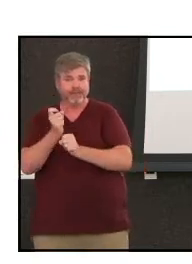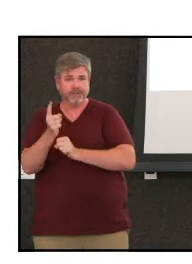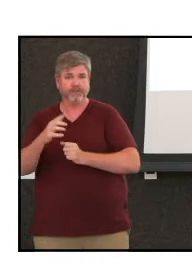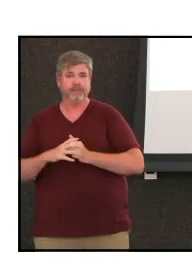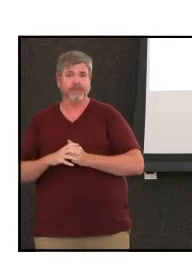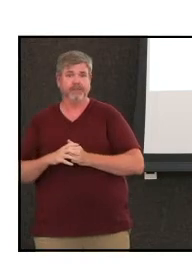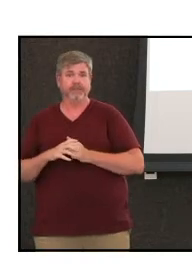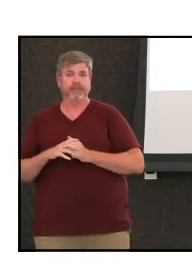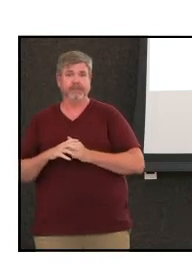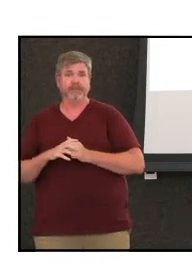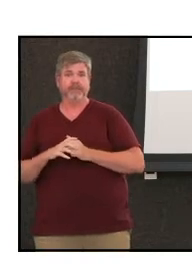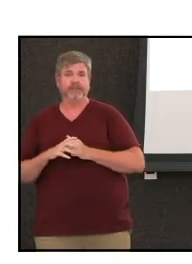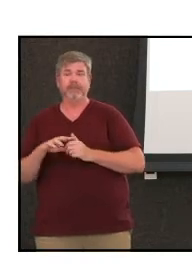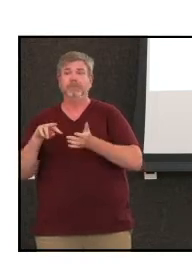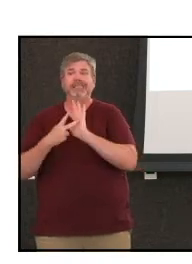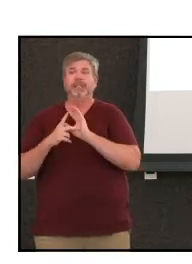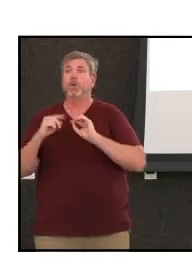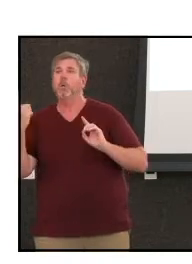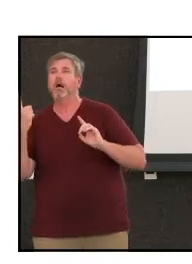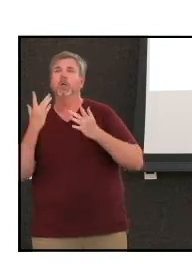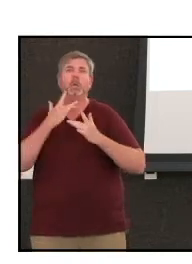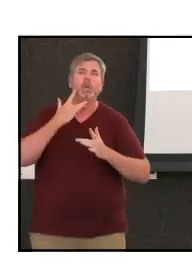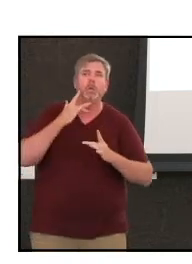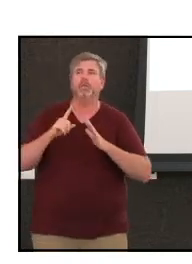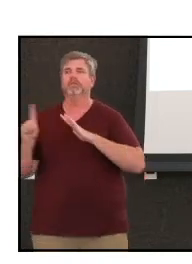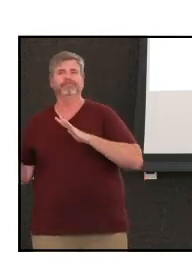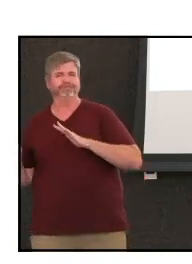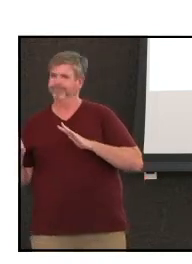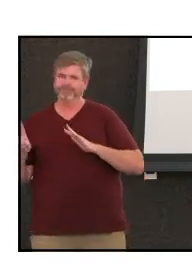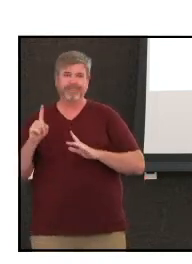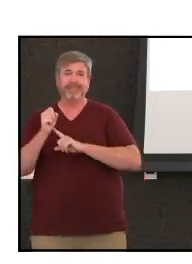that's why what we're talking about here is so important. Next slide.